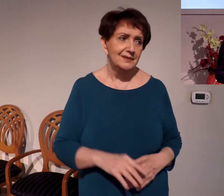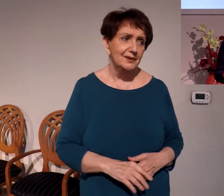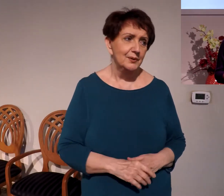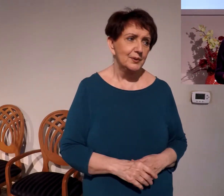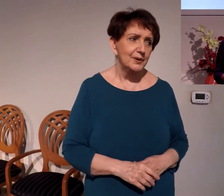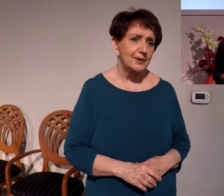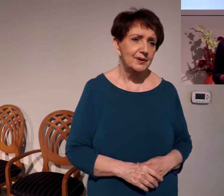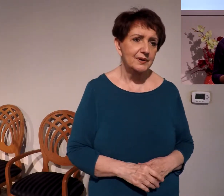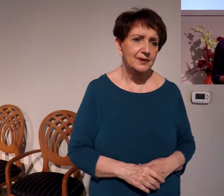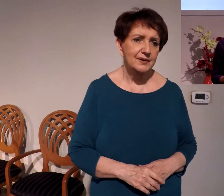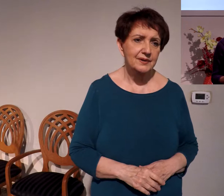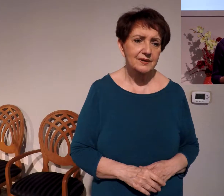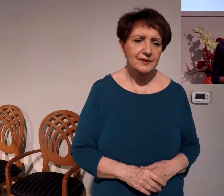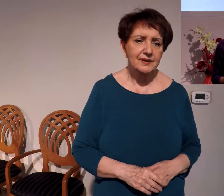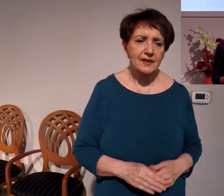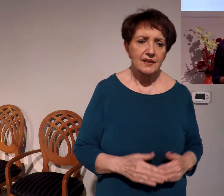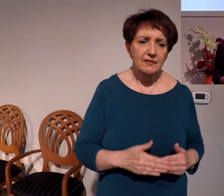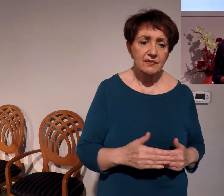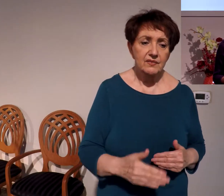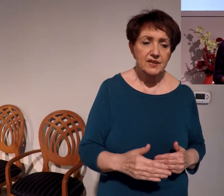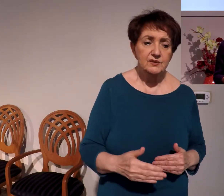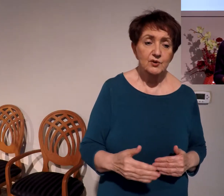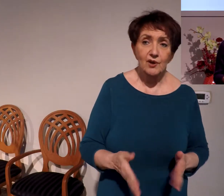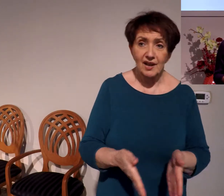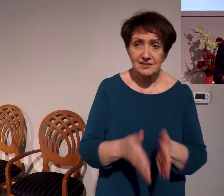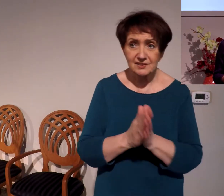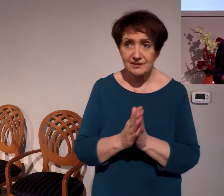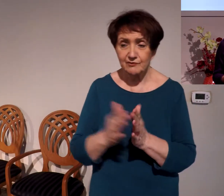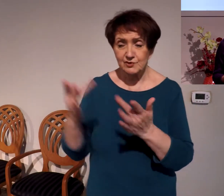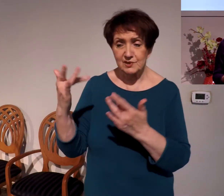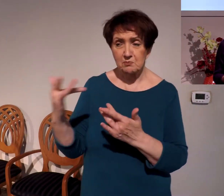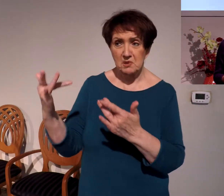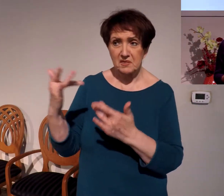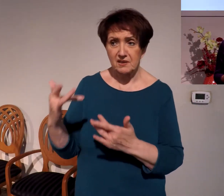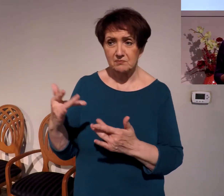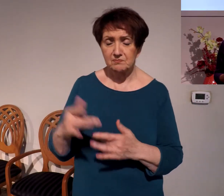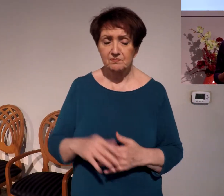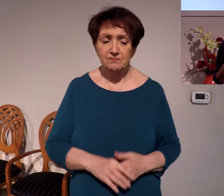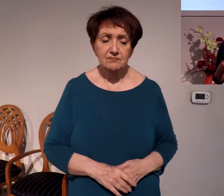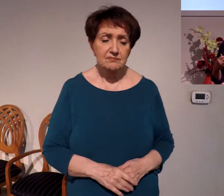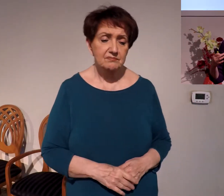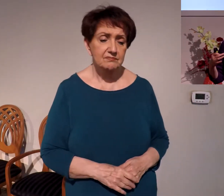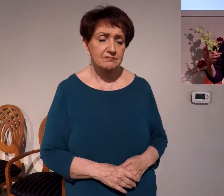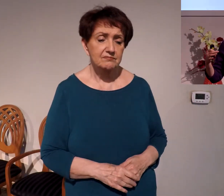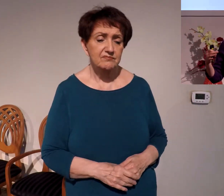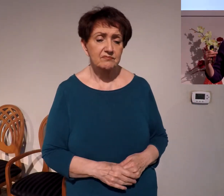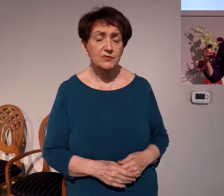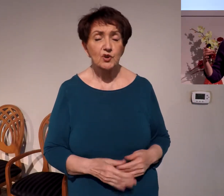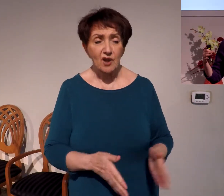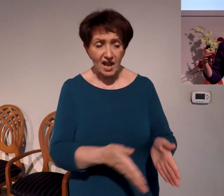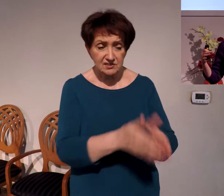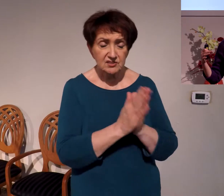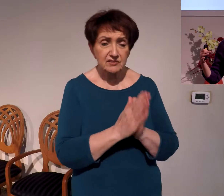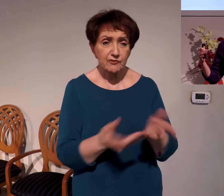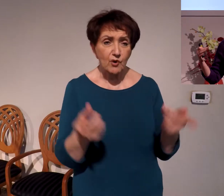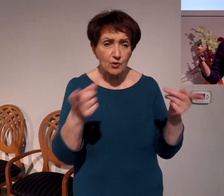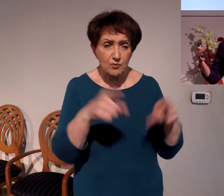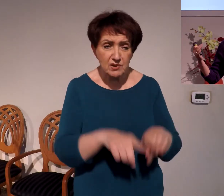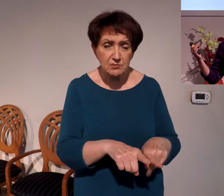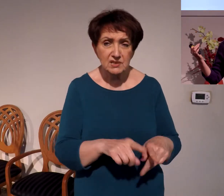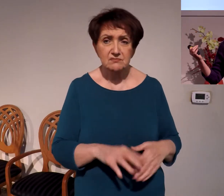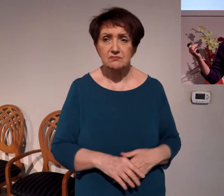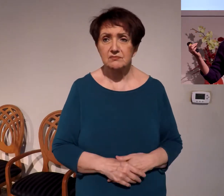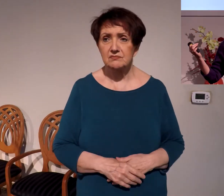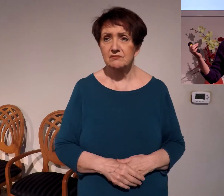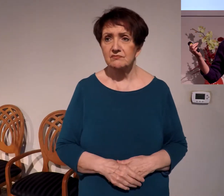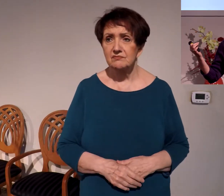Because then you're not asking for help, you're asking for sympathy. You're asking for collusion. Somebody to collude with you on how